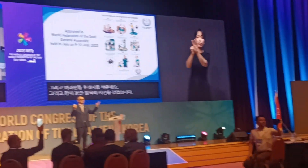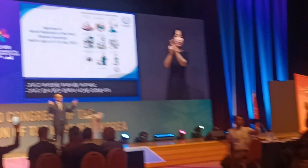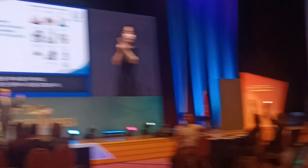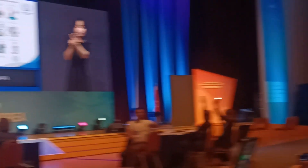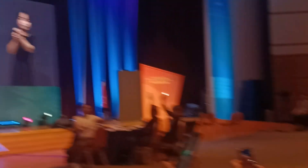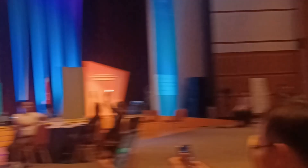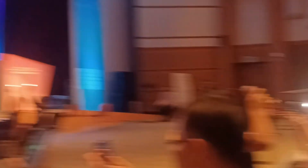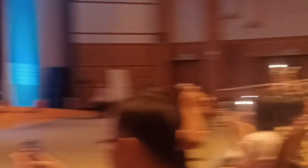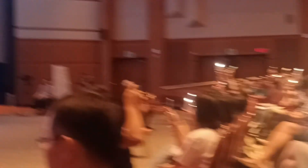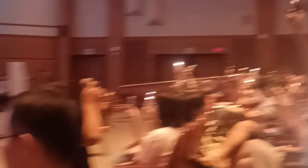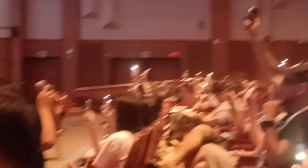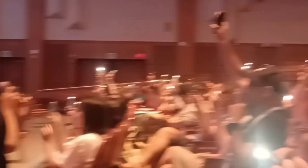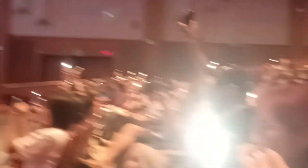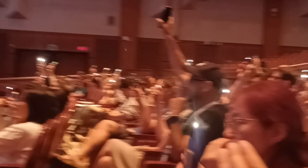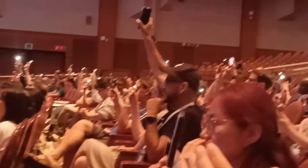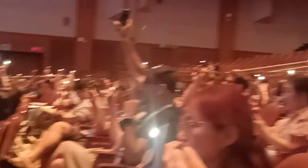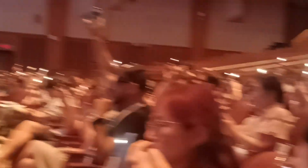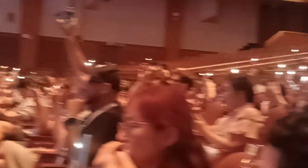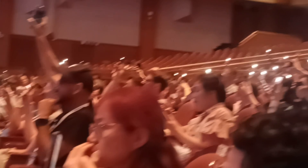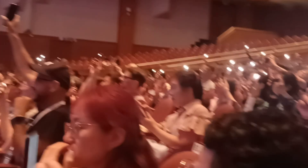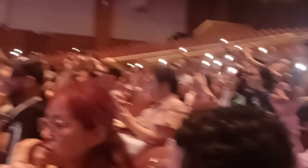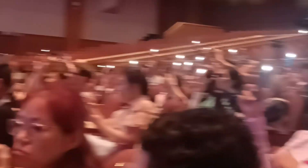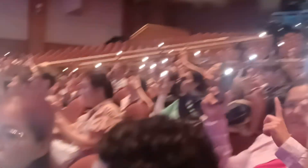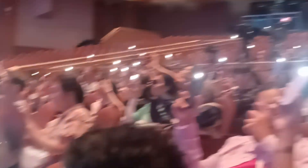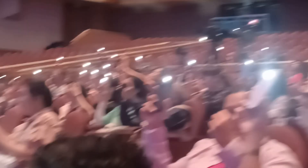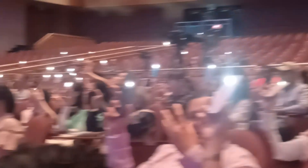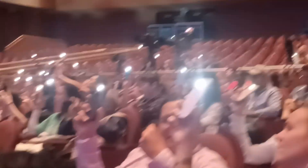Please turn the house lights down.